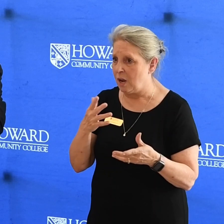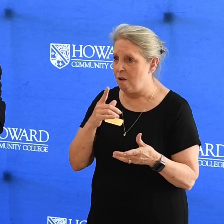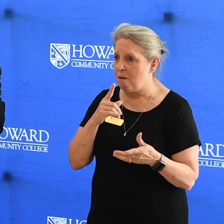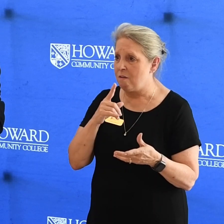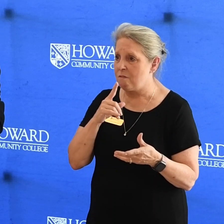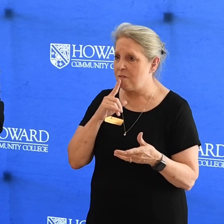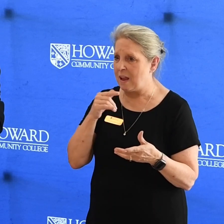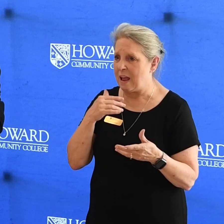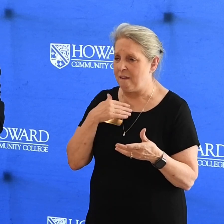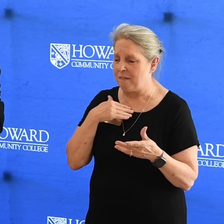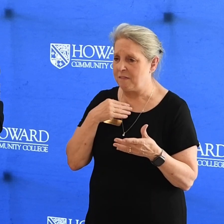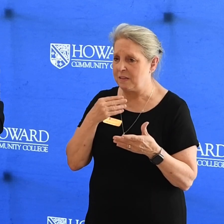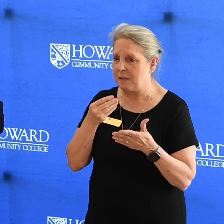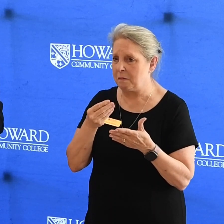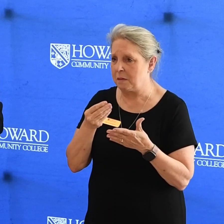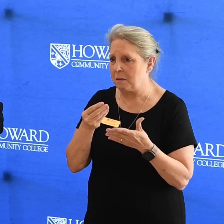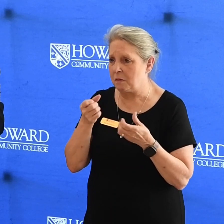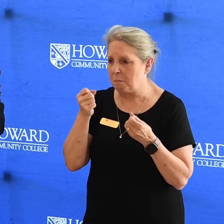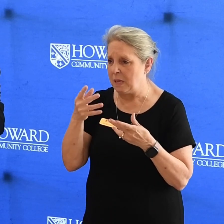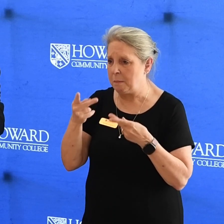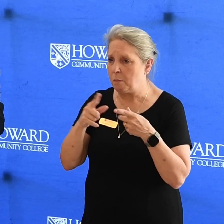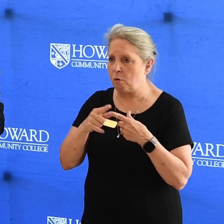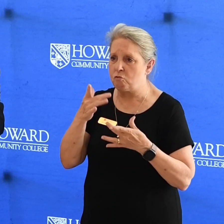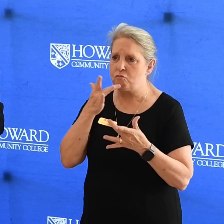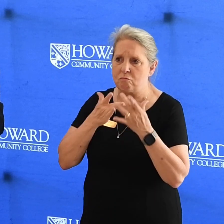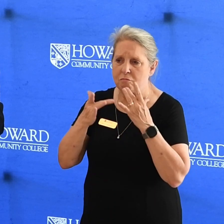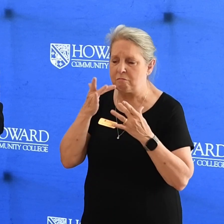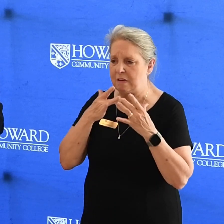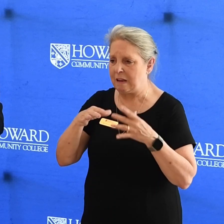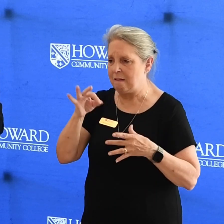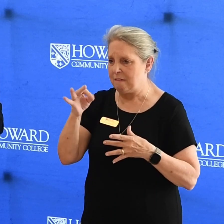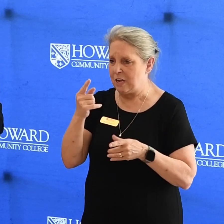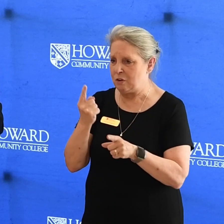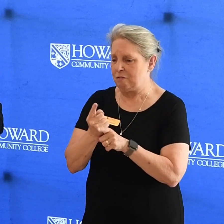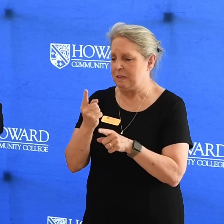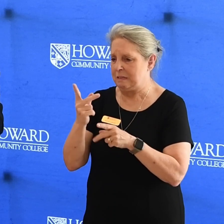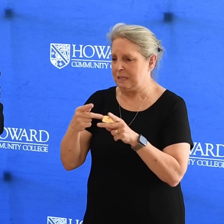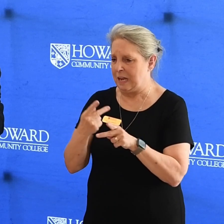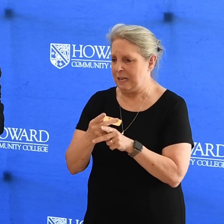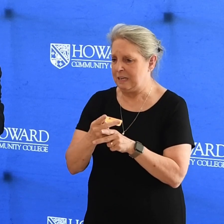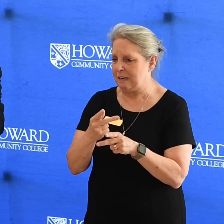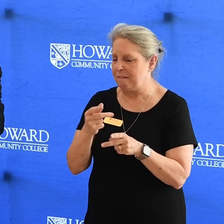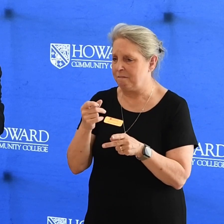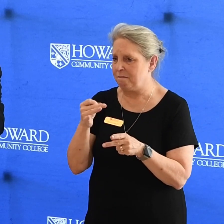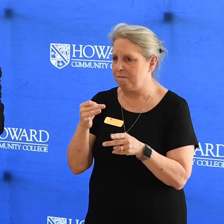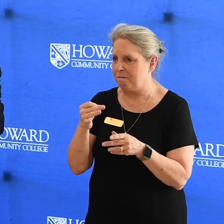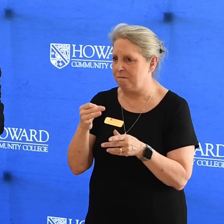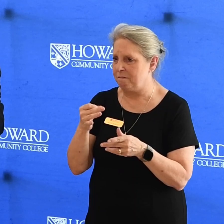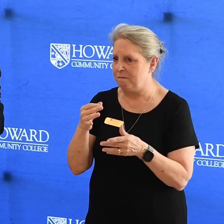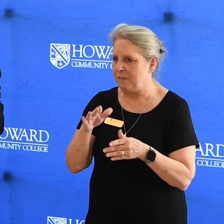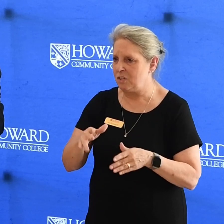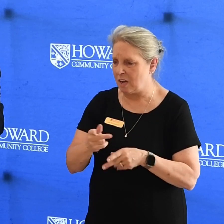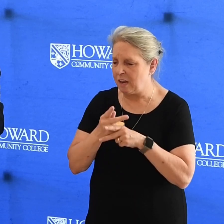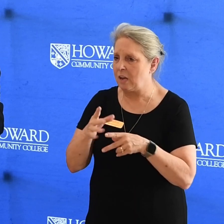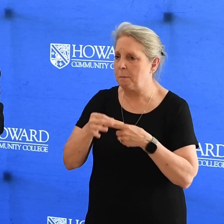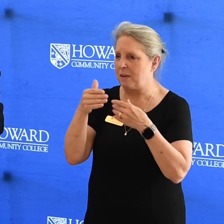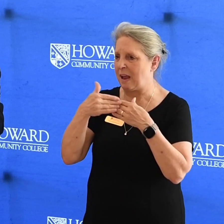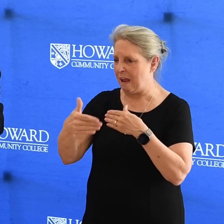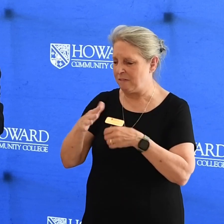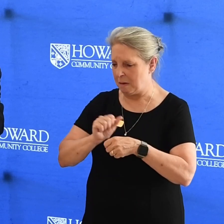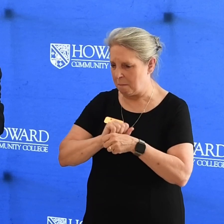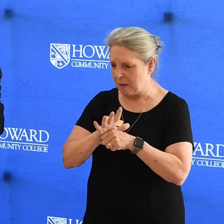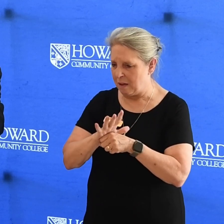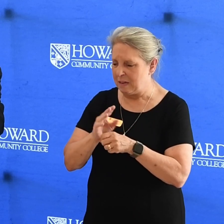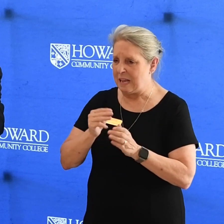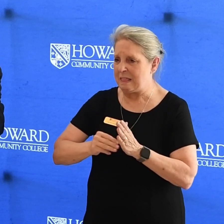the means, there are so many out there that are struggling to be able to find adequate childcare, especially after the pandemic, where we've seen